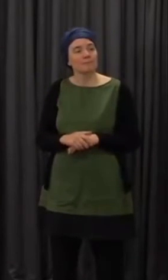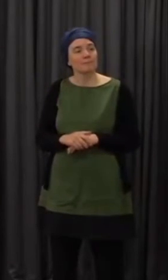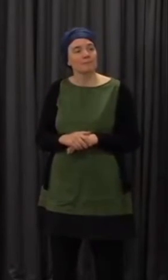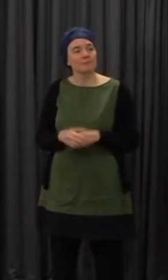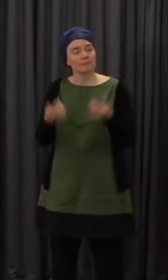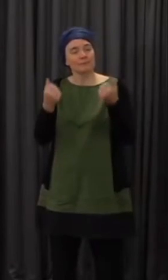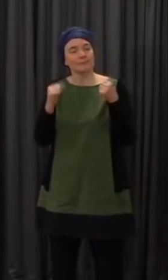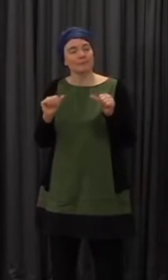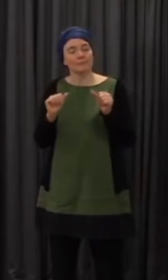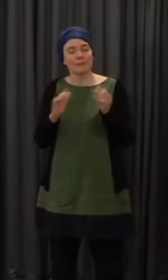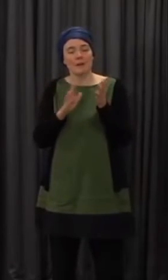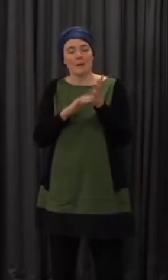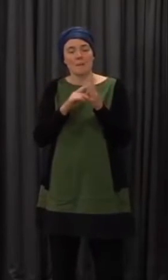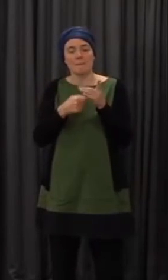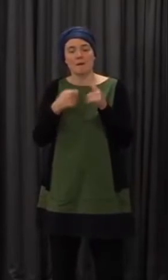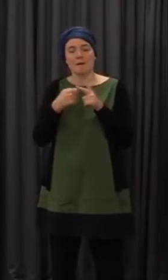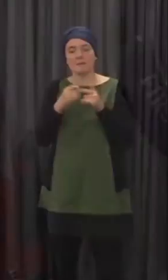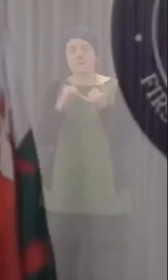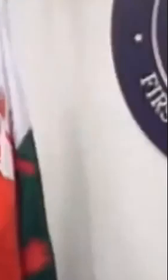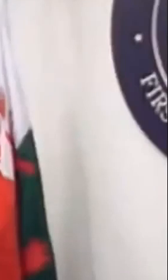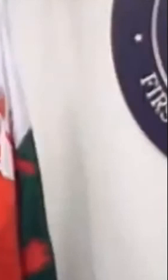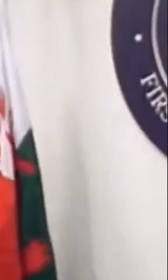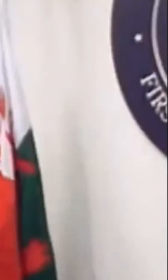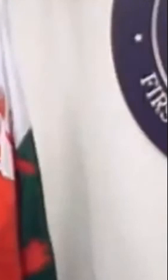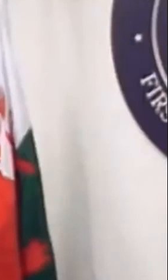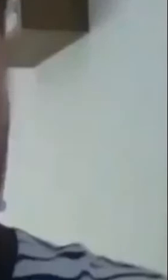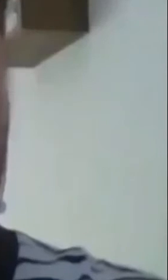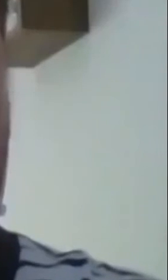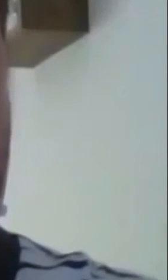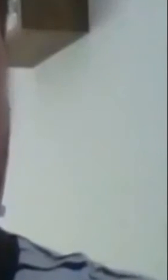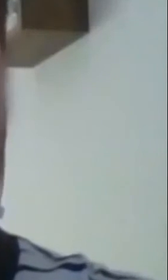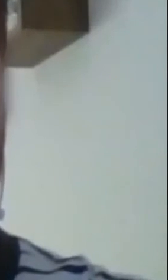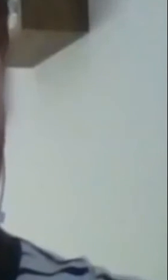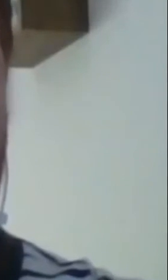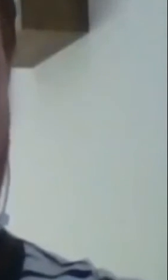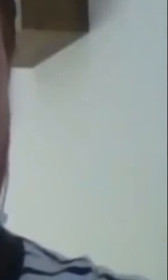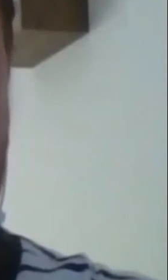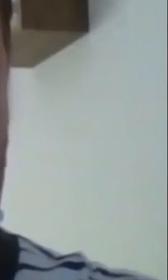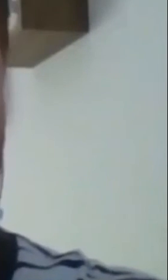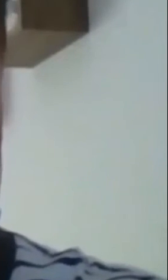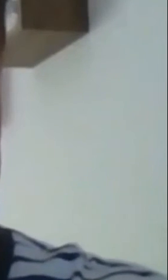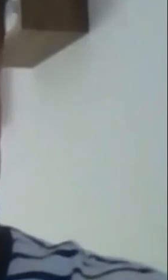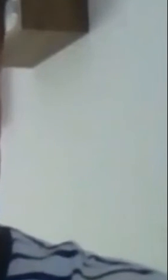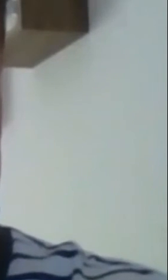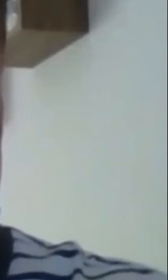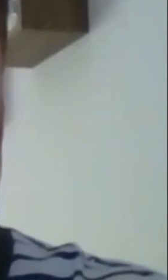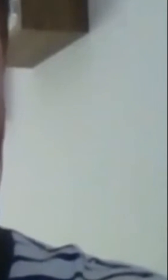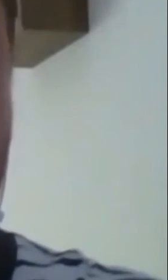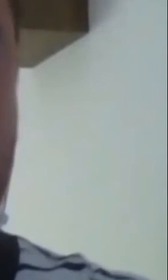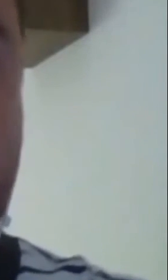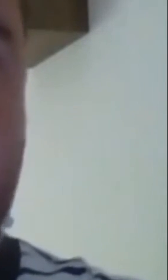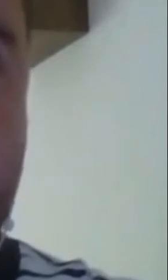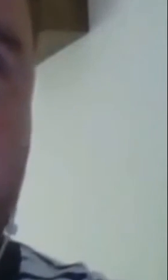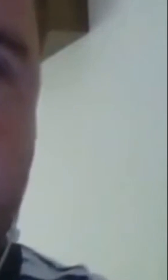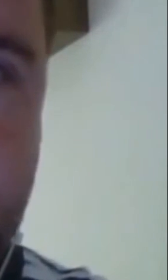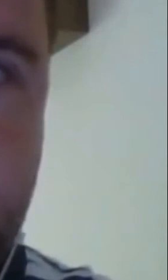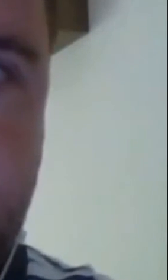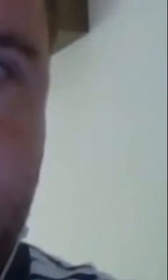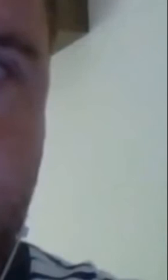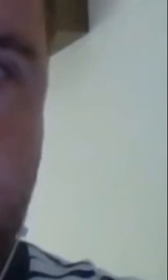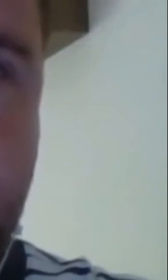Off to Mark Smith of Wales Online. Thank you very much, First Minister. I understand that